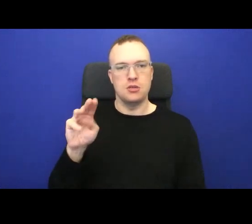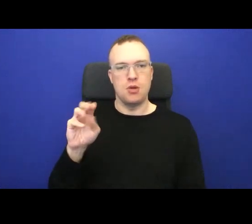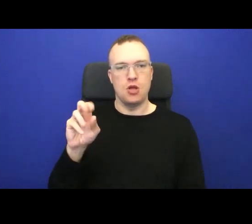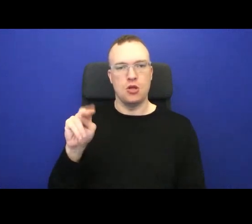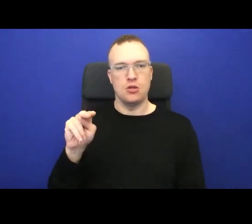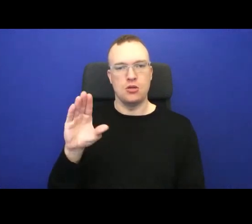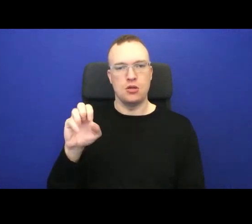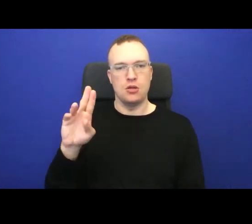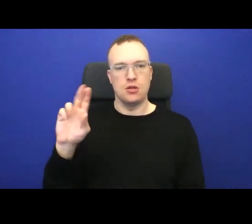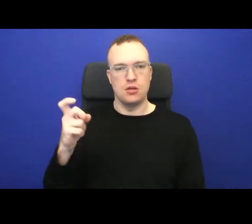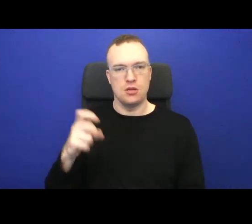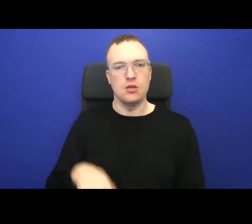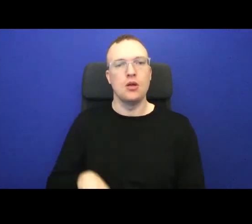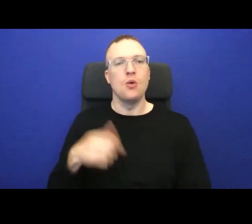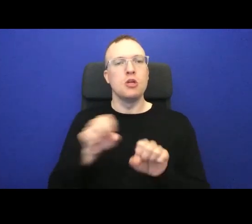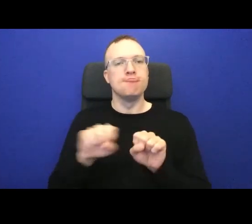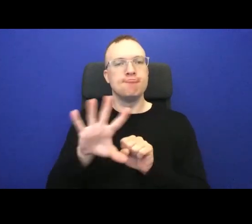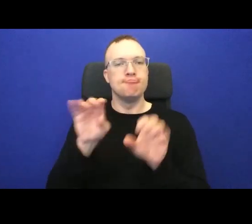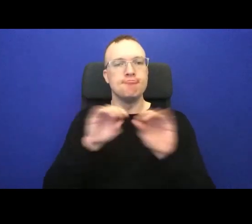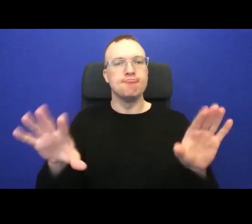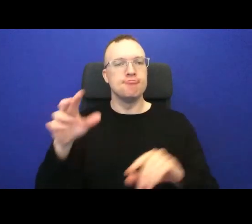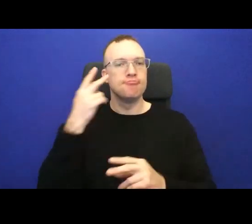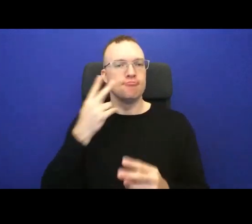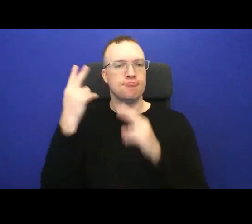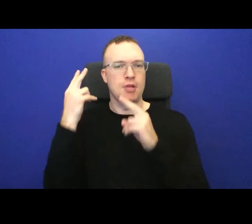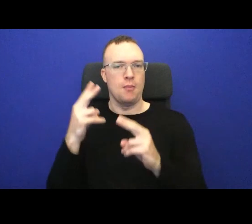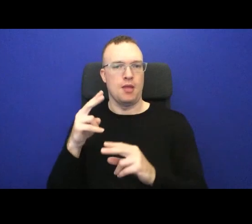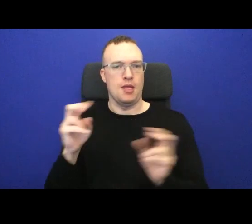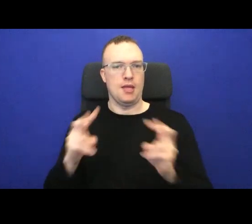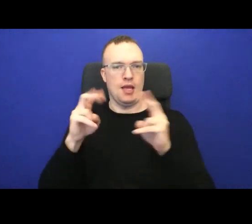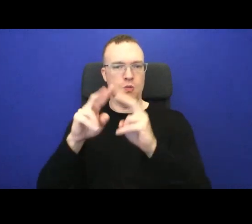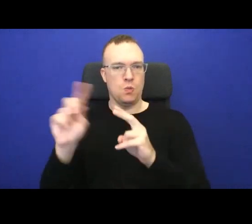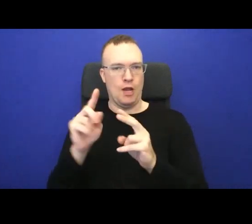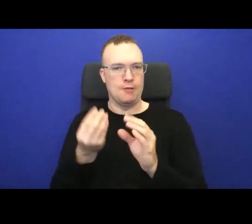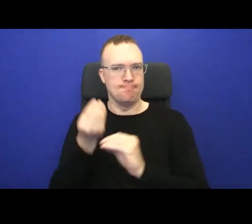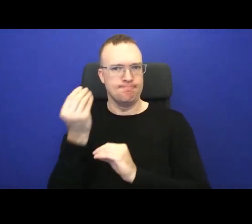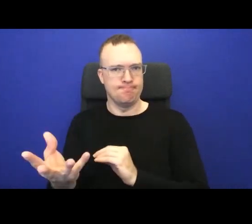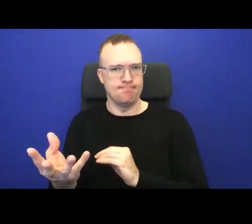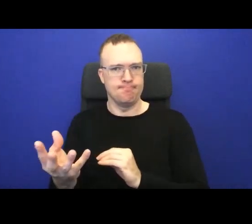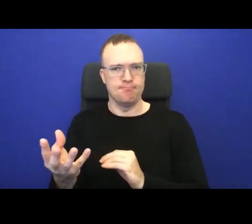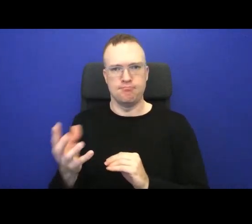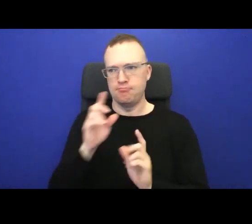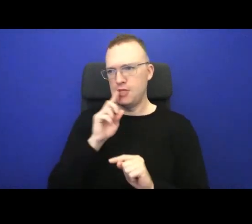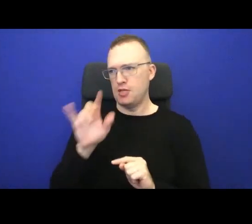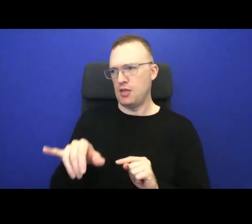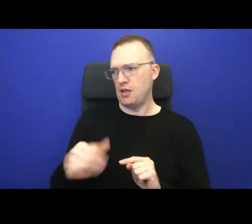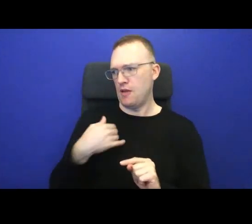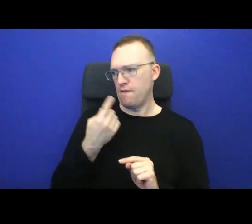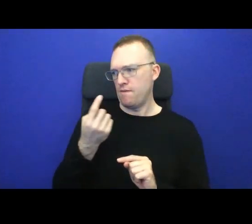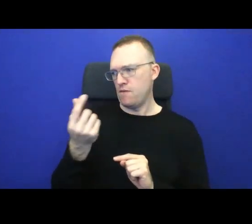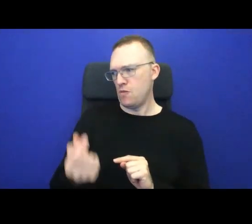Which social media should we send our memories of the castle to? What's the answer to that? I've got a couple of people